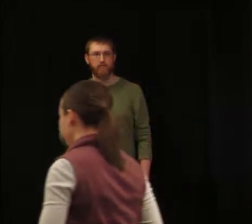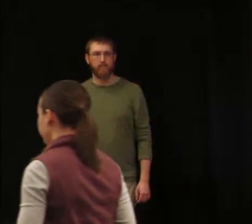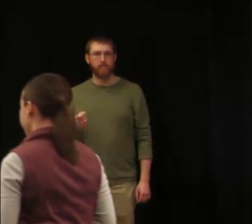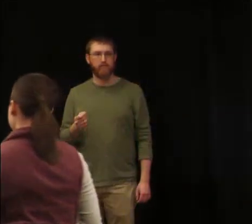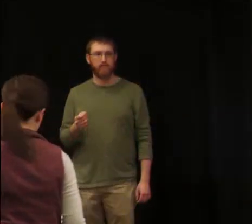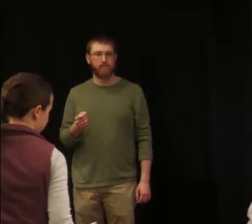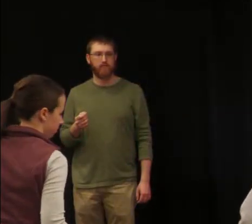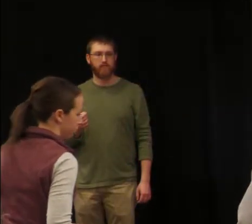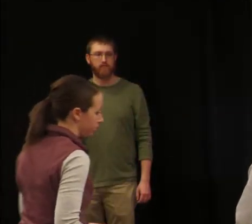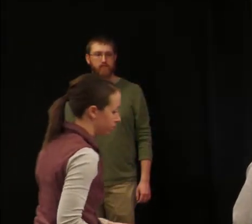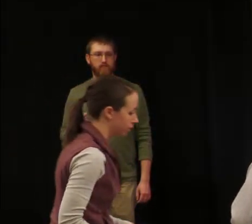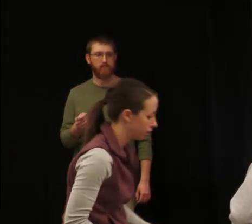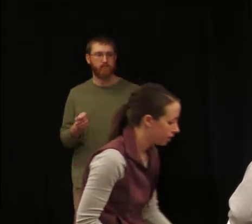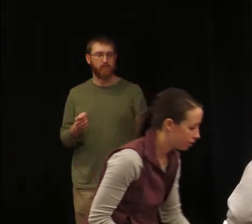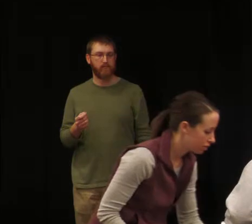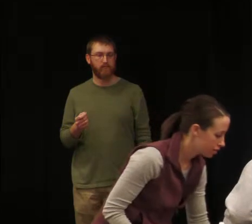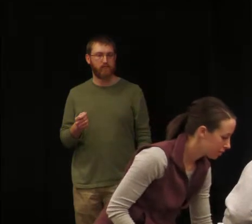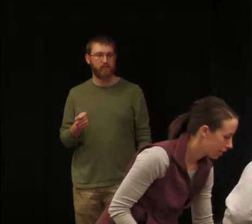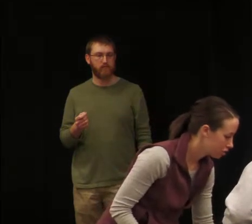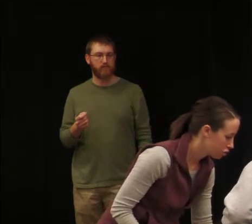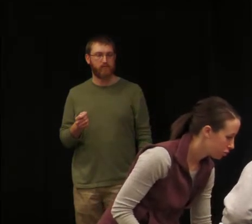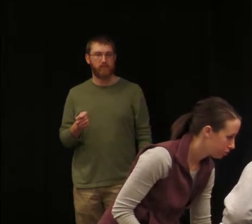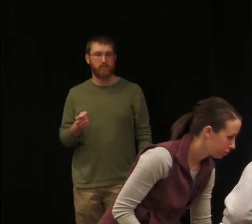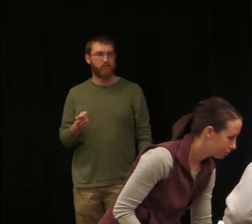All right.